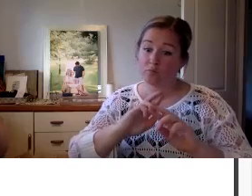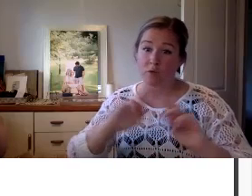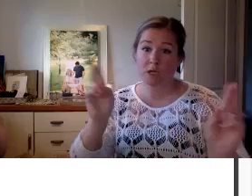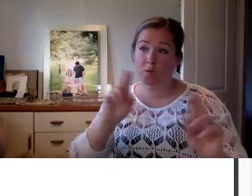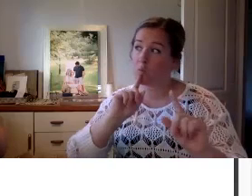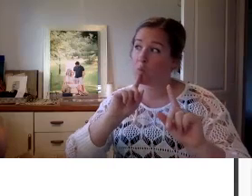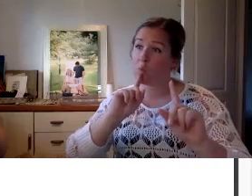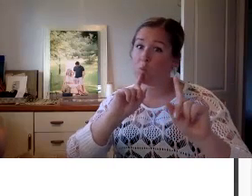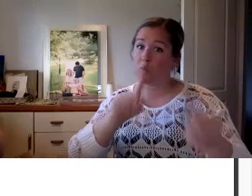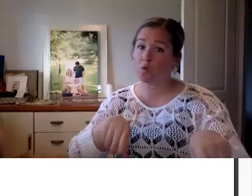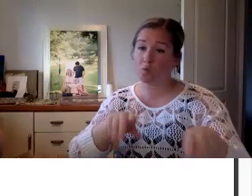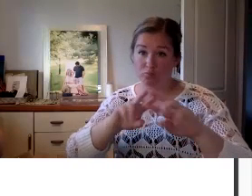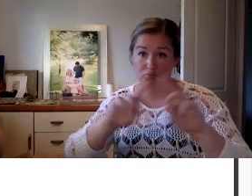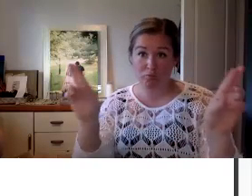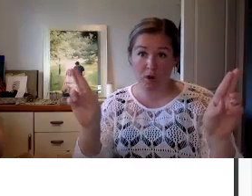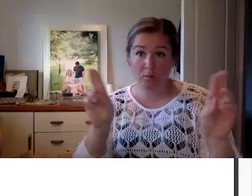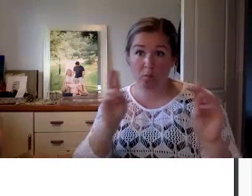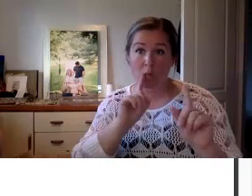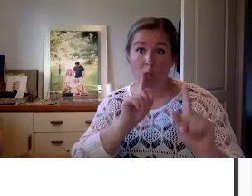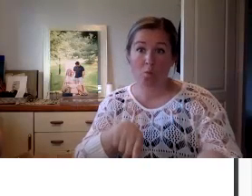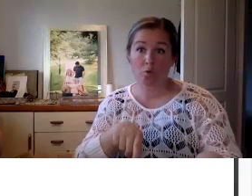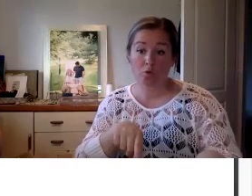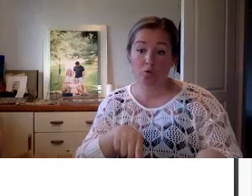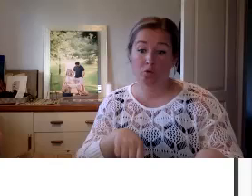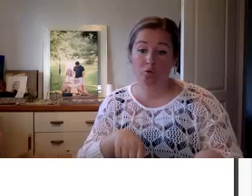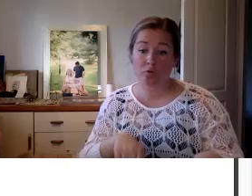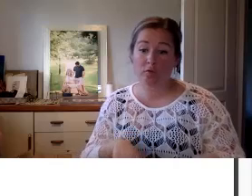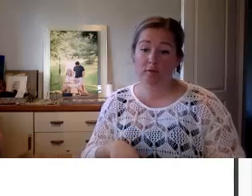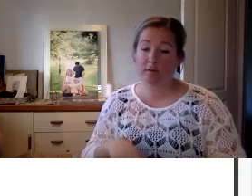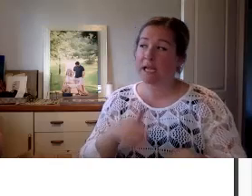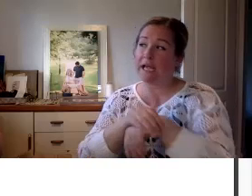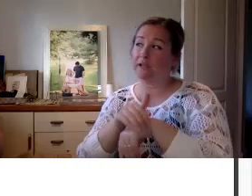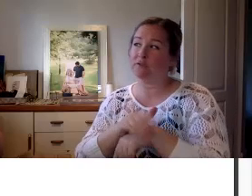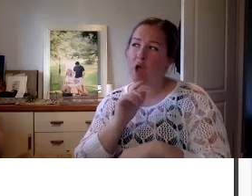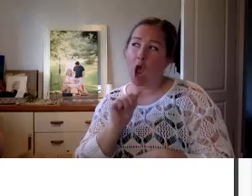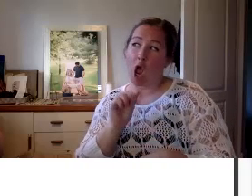Are you ready to order? Are you ready to order?